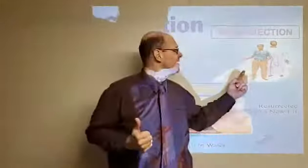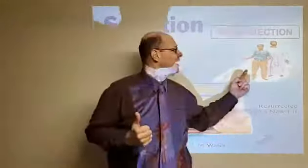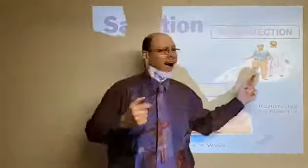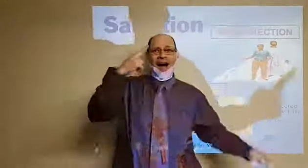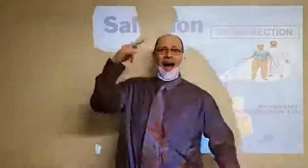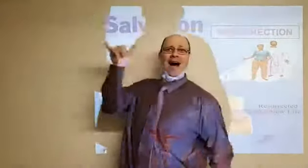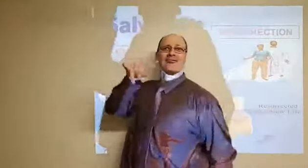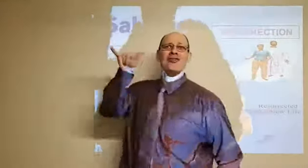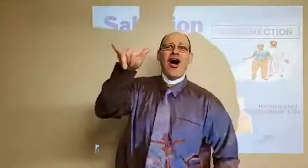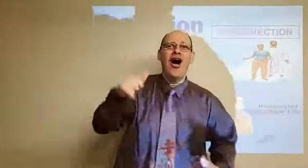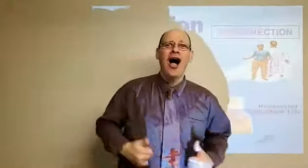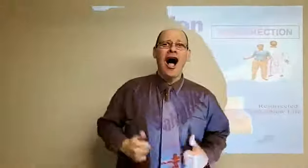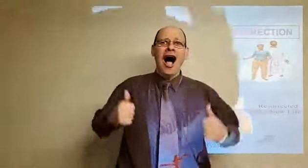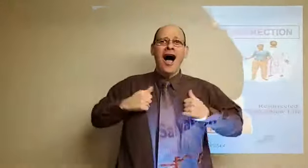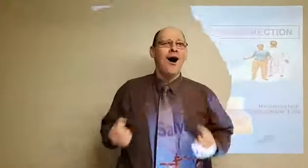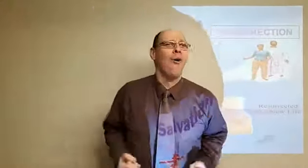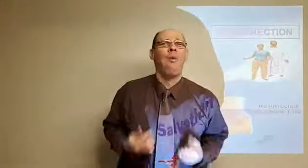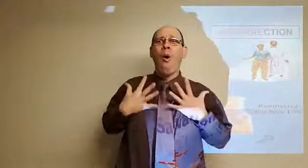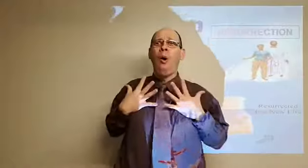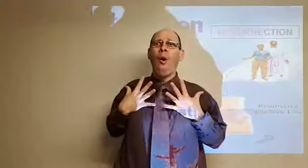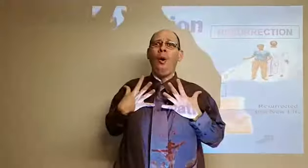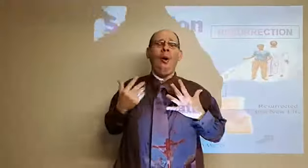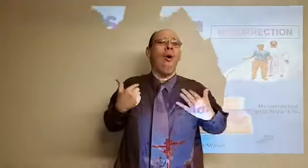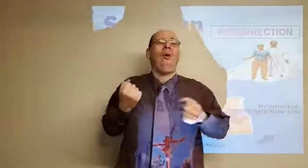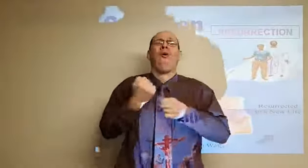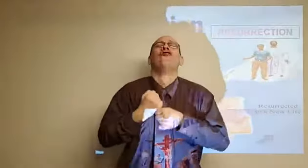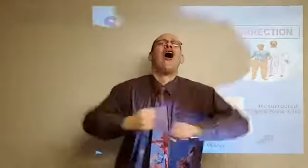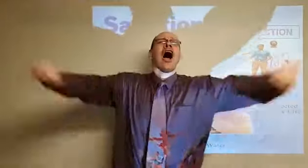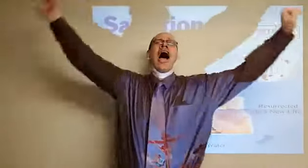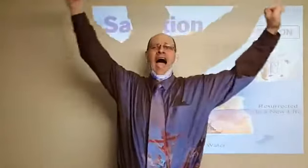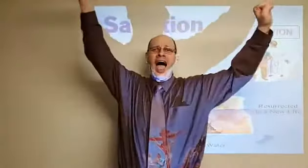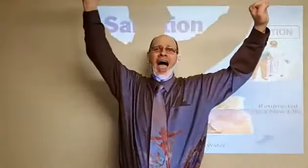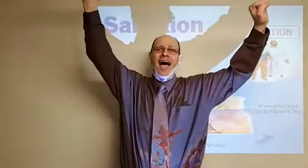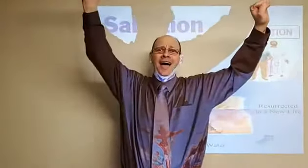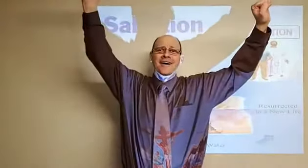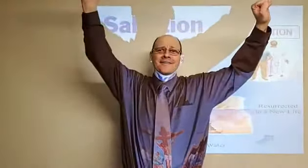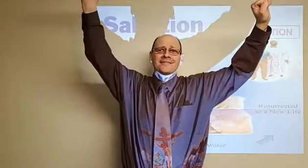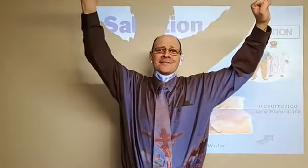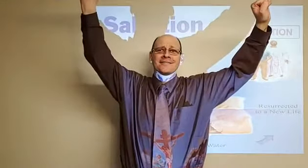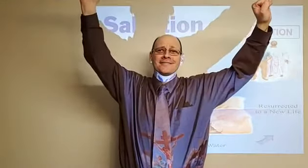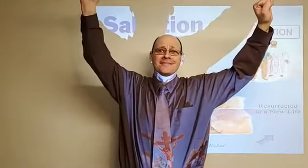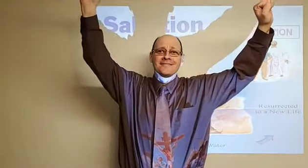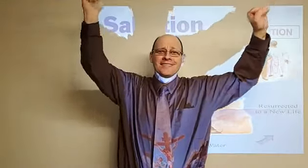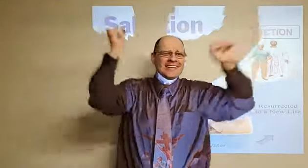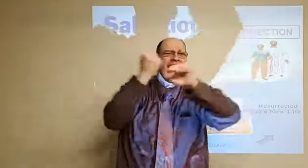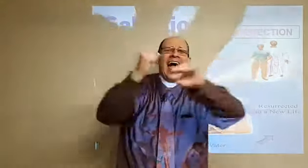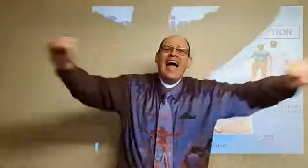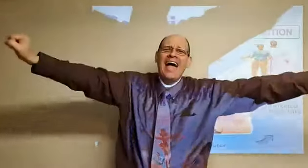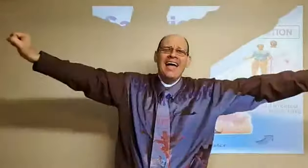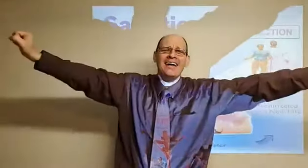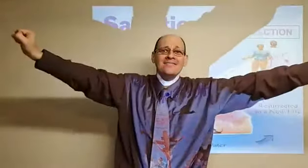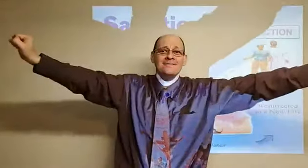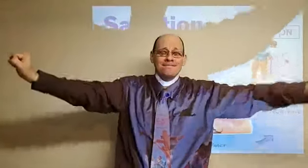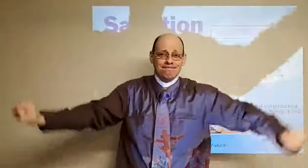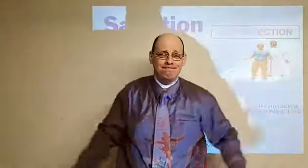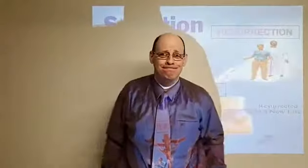so here we see the plan of salvation and salvation is for you salvation is for